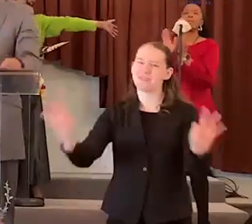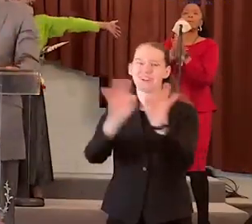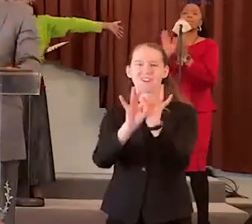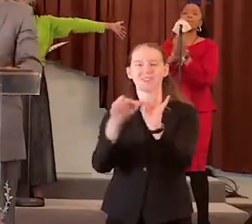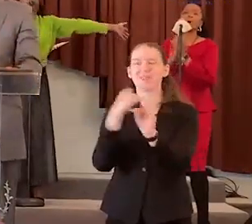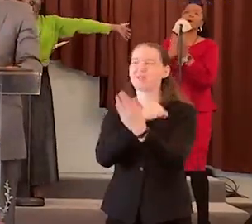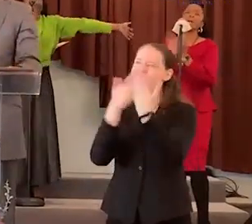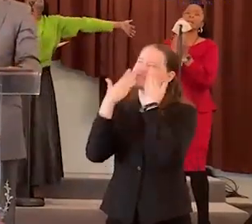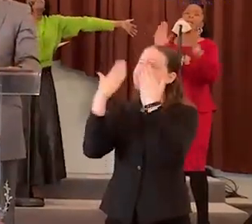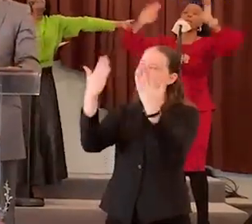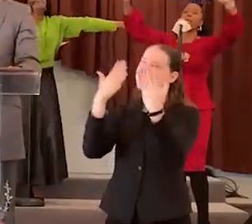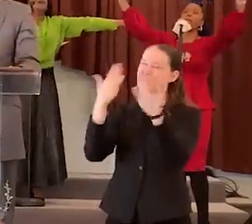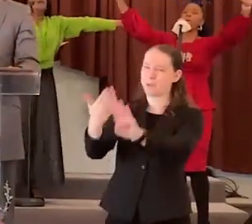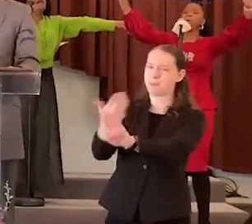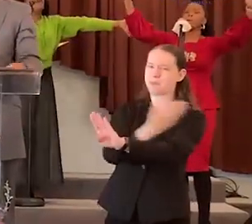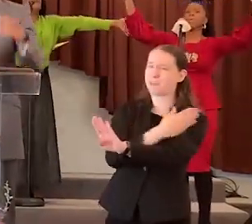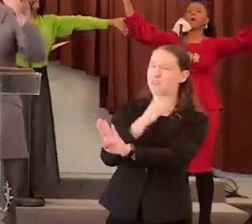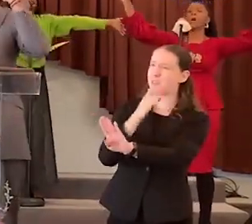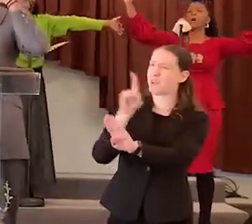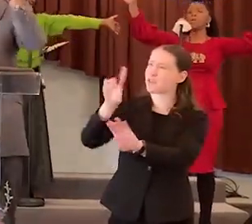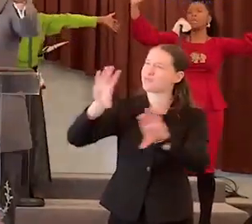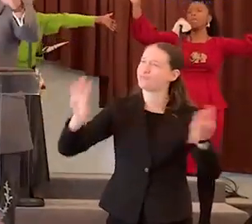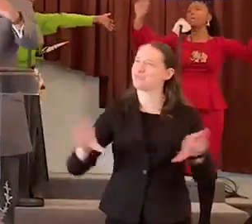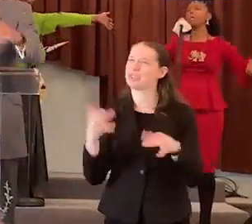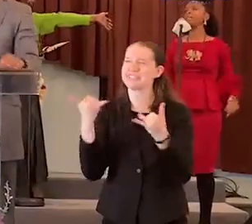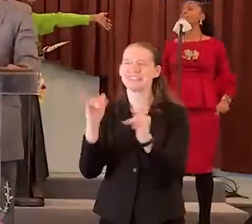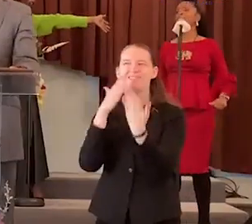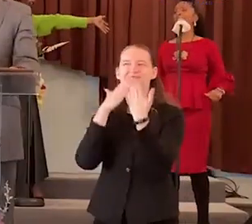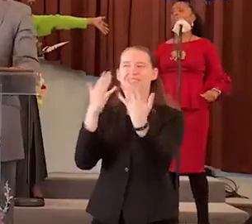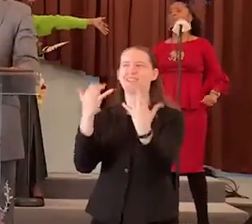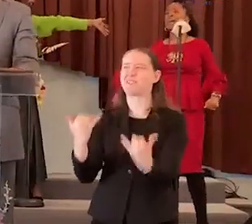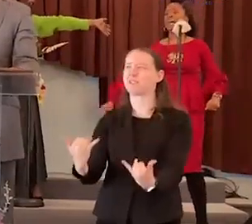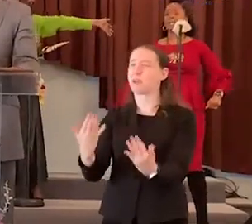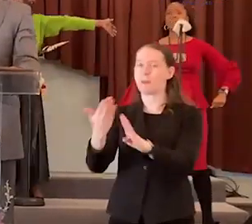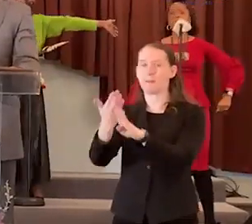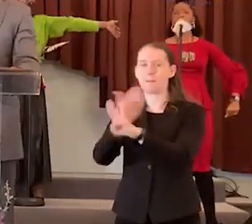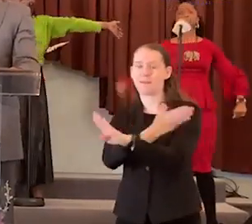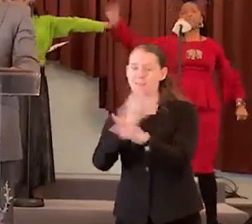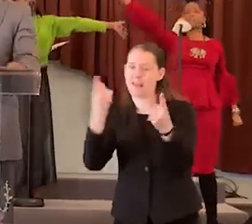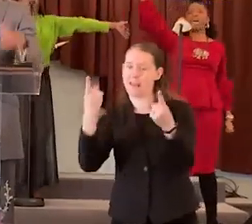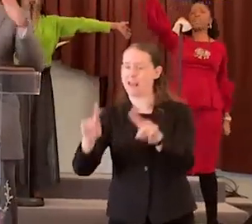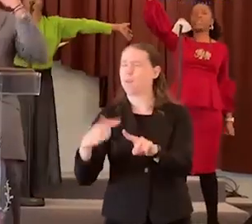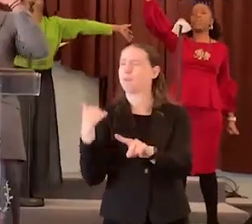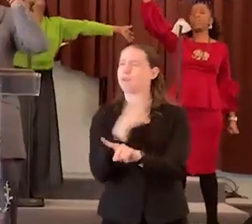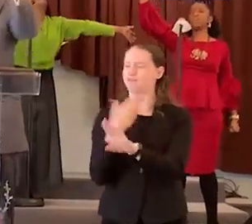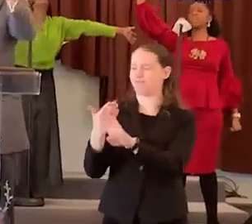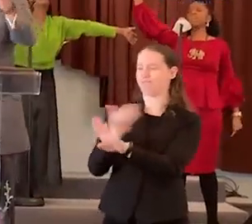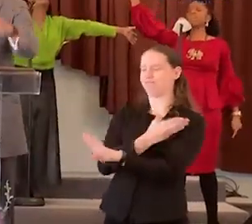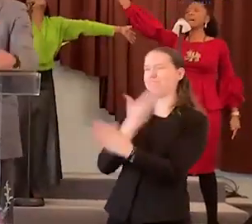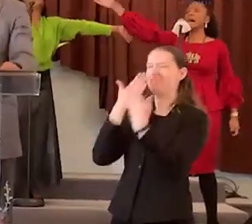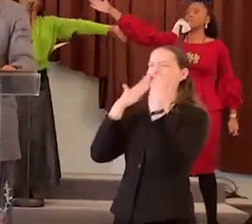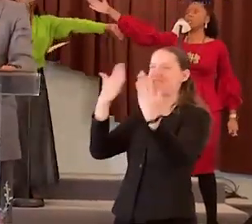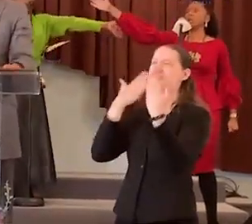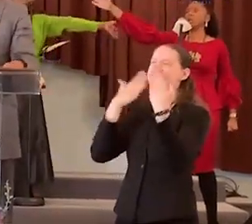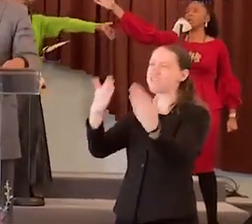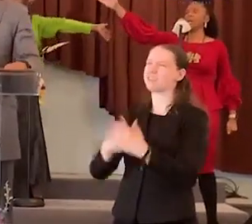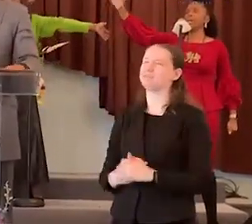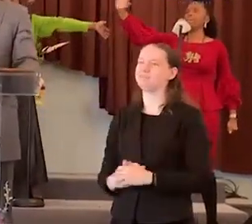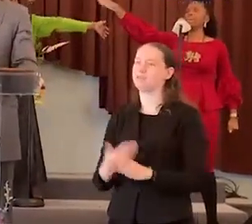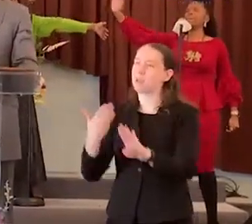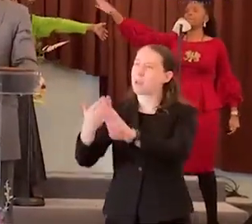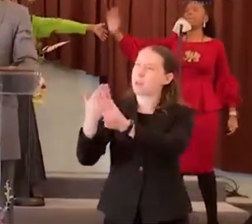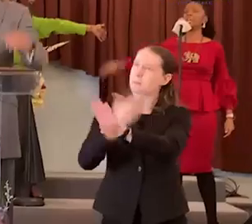in advance for what You're about to do. And we thank You in advance for what You're about to do. And we thank You in advance